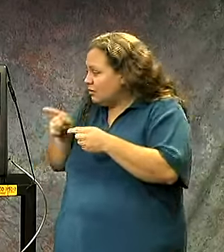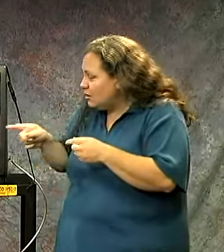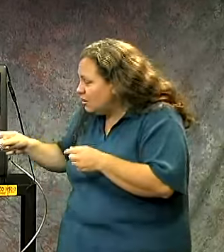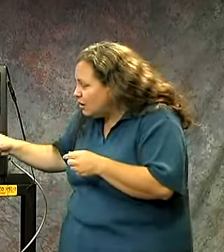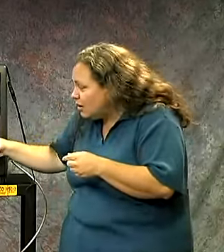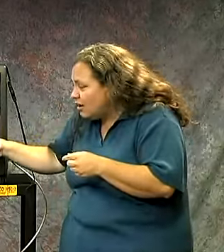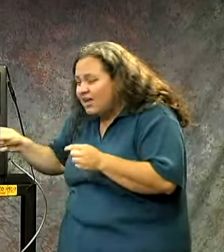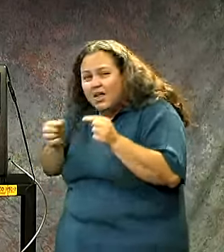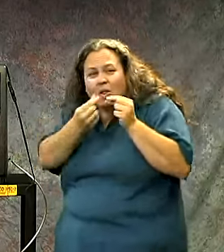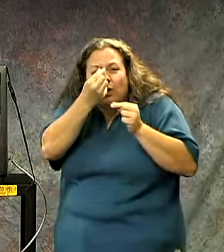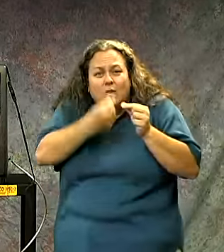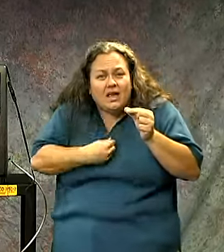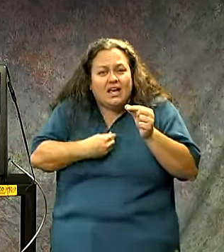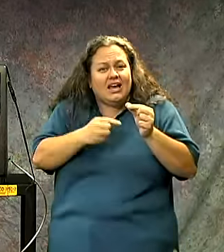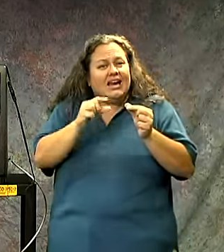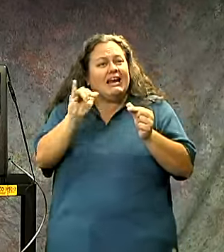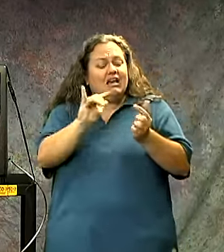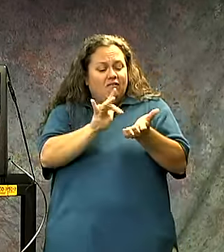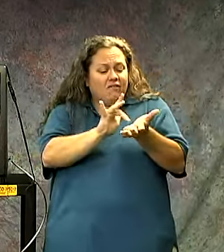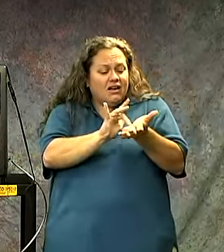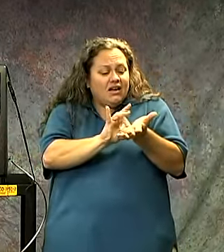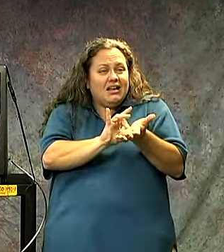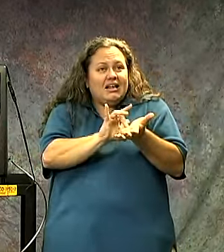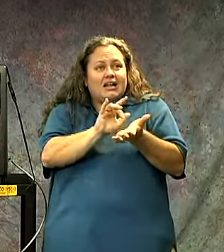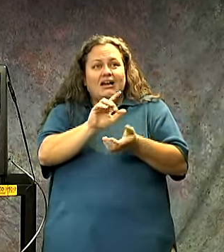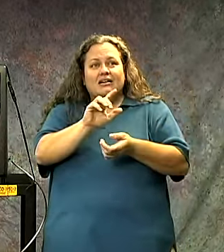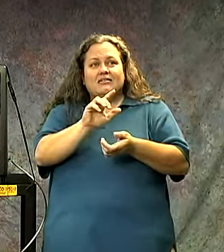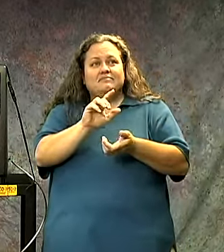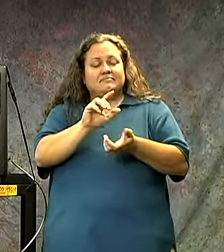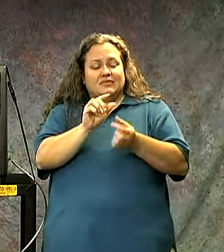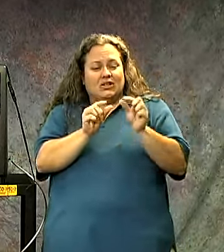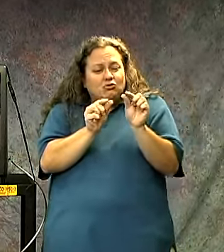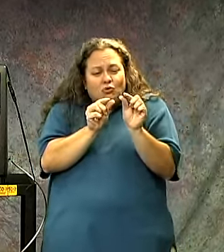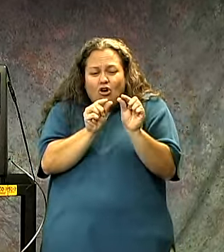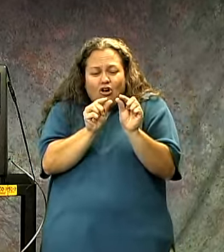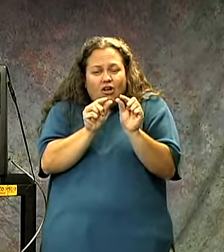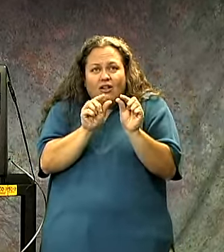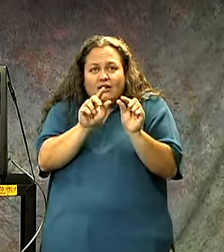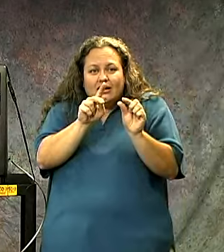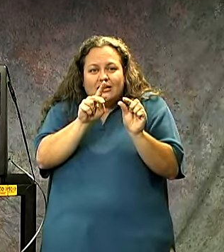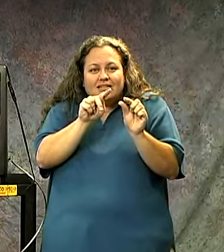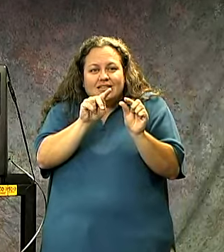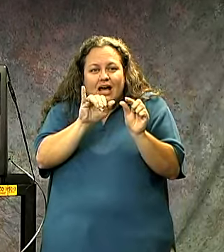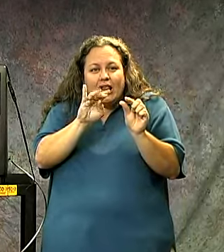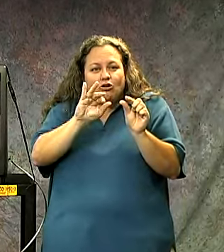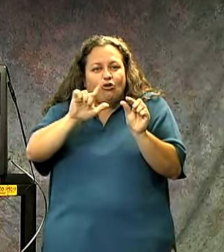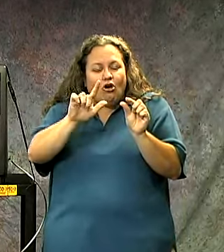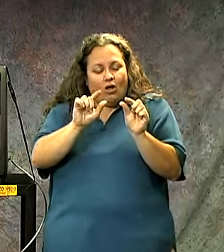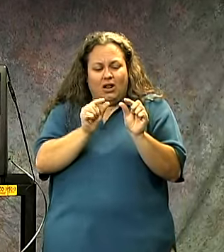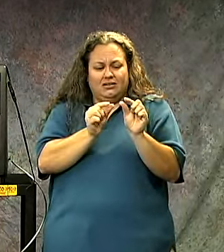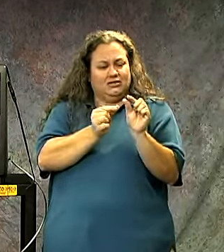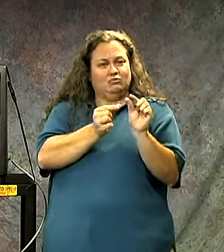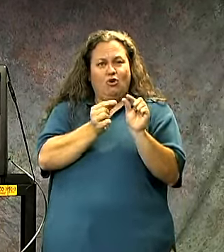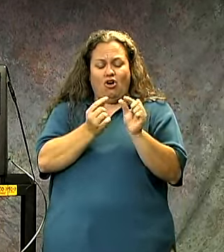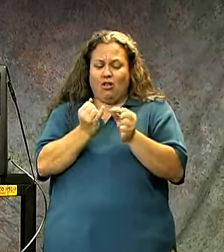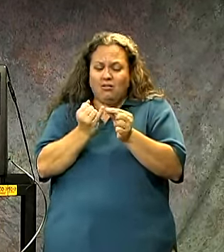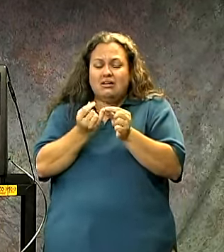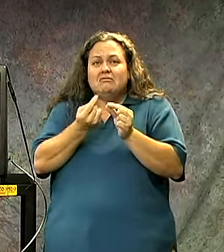small. It's smaller than most food you swallow. The diameter of the scope is actually smaller than a Tylenol